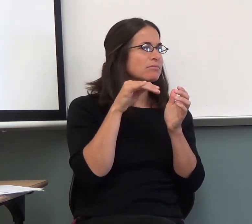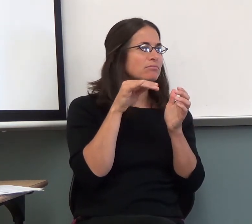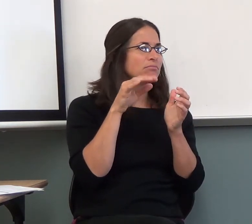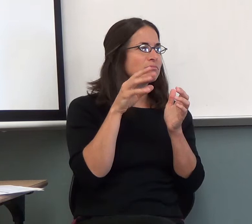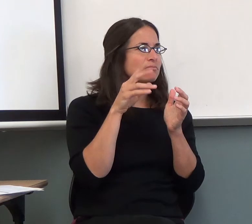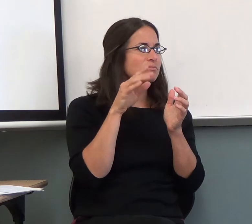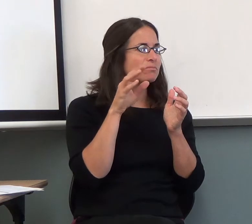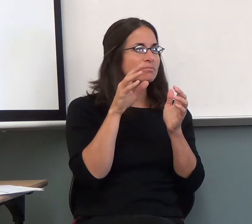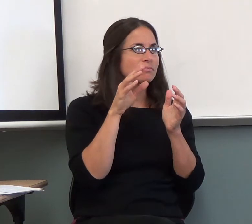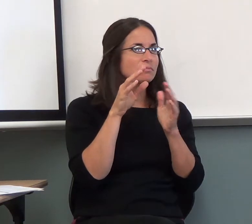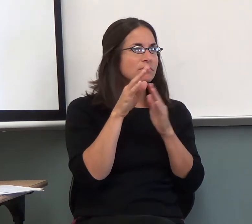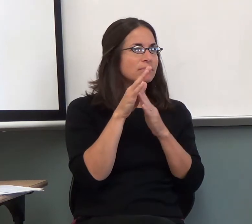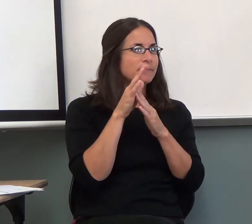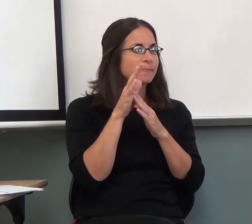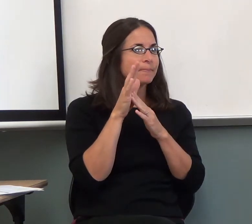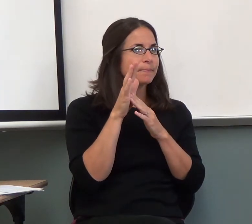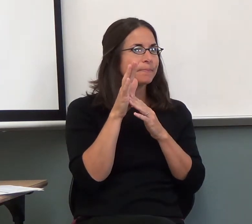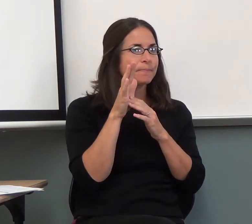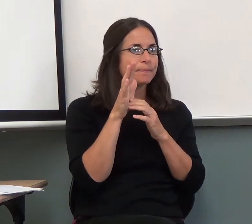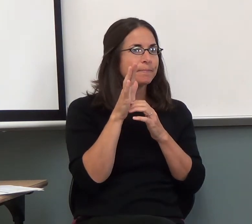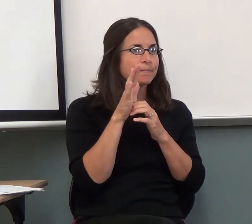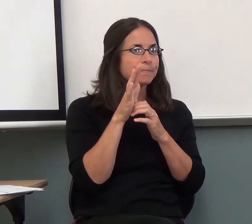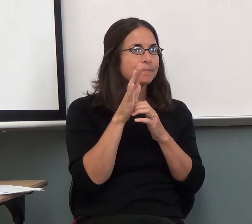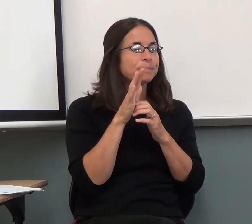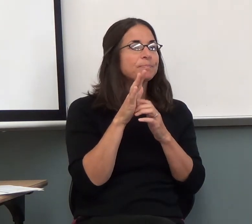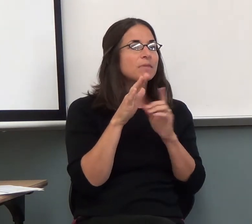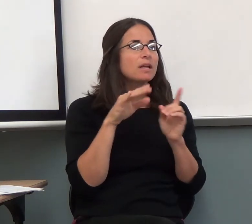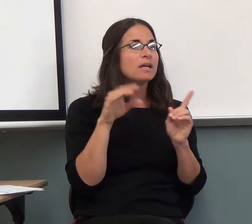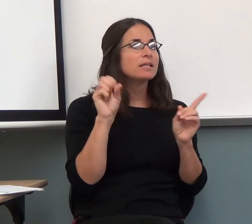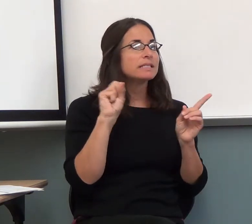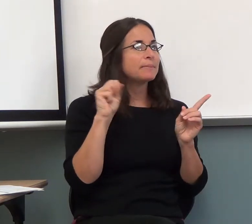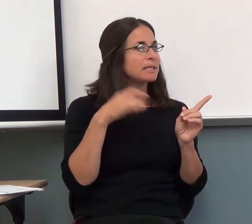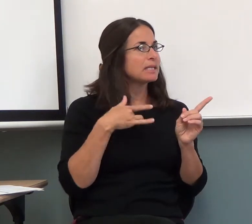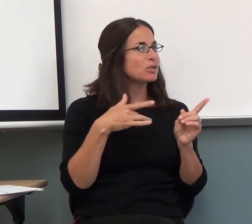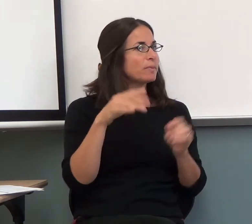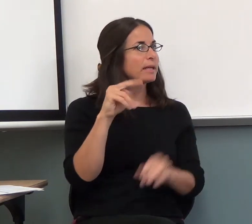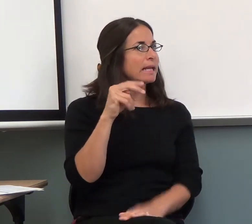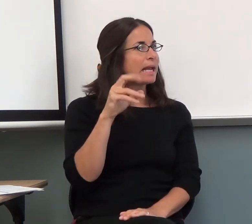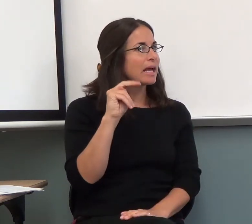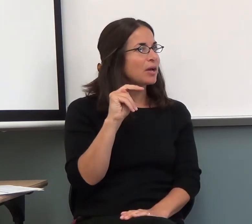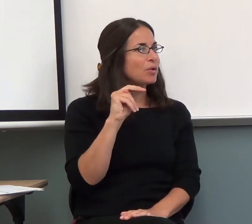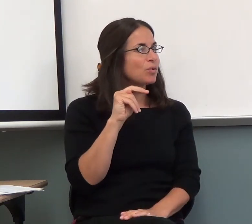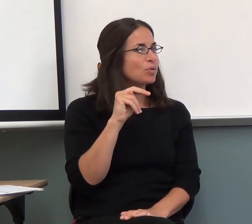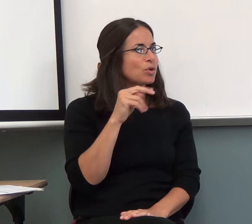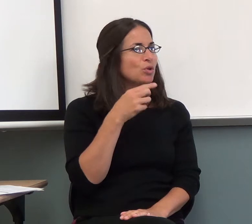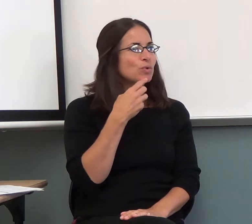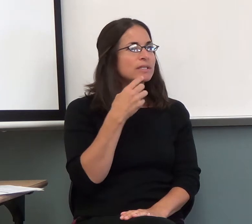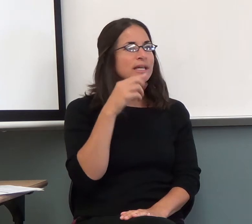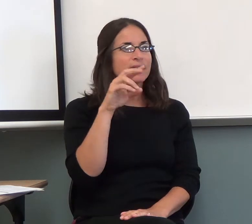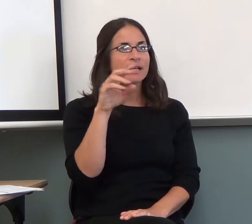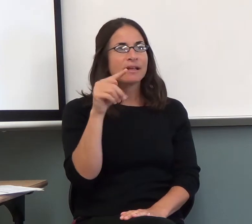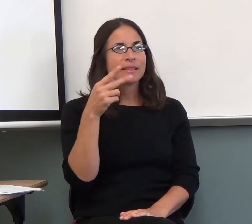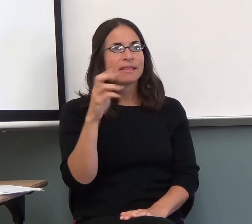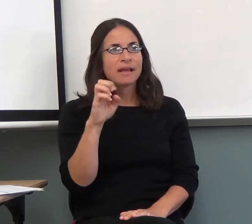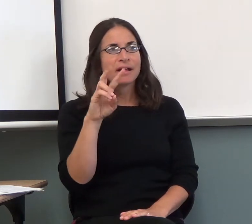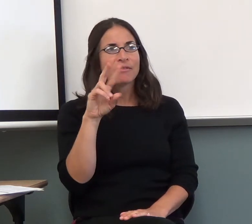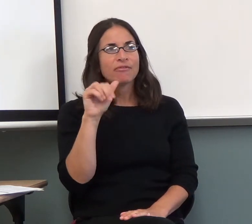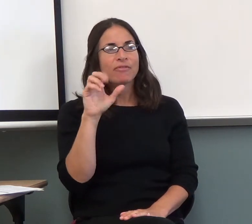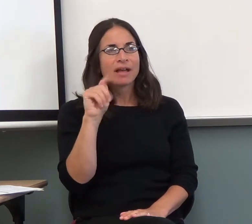But what about, you said the subject is usually a noun, right? So what's the noun in the subject? If you said the vast area, area is the noun. Well